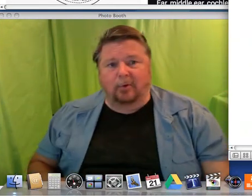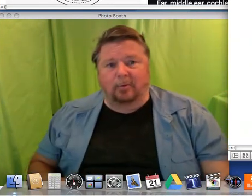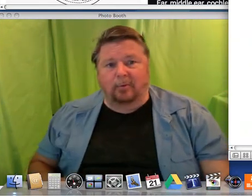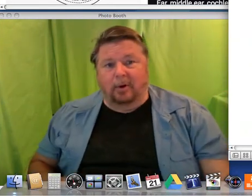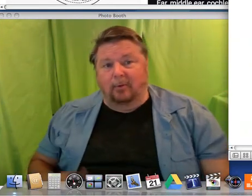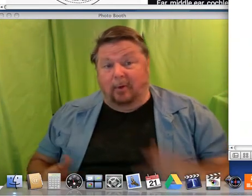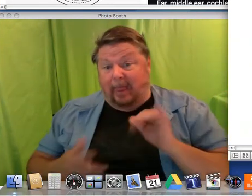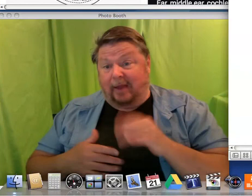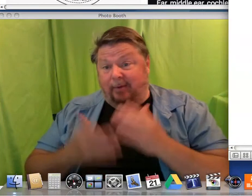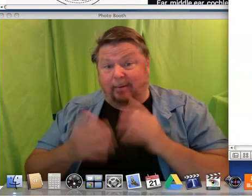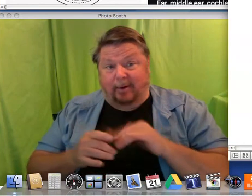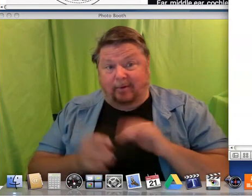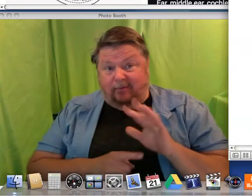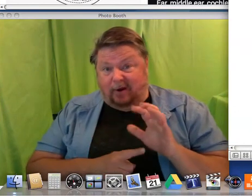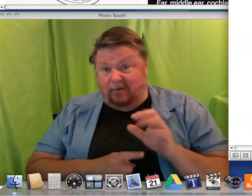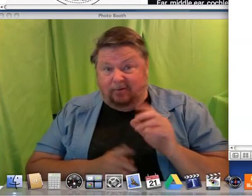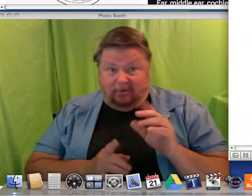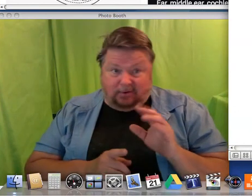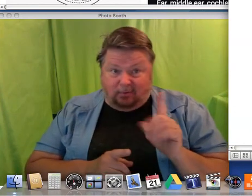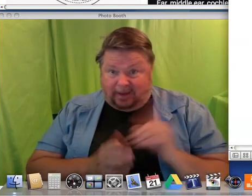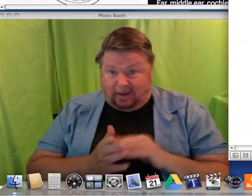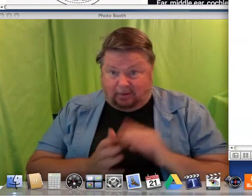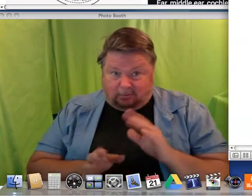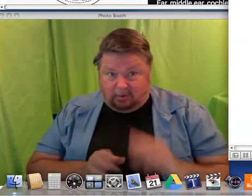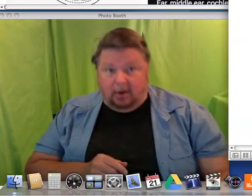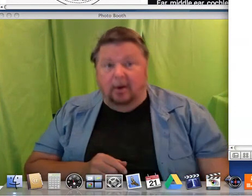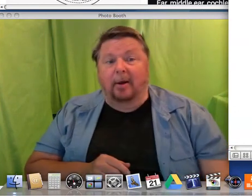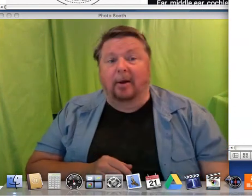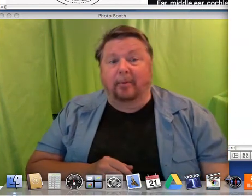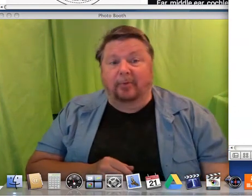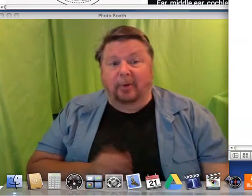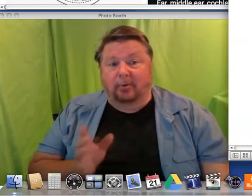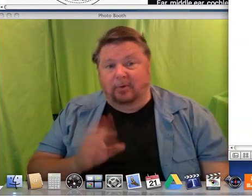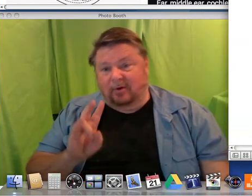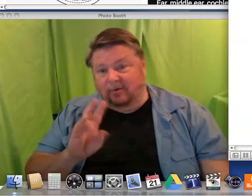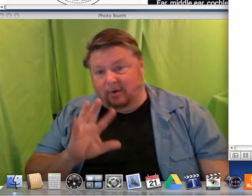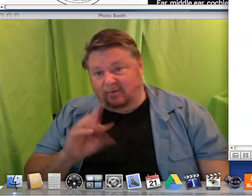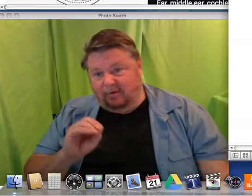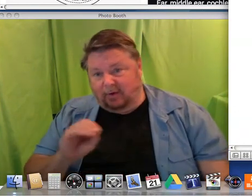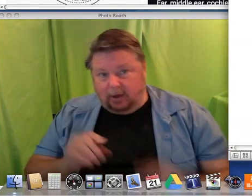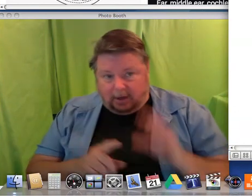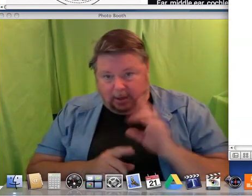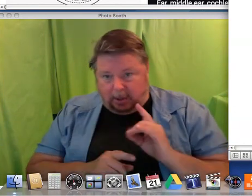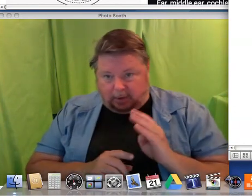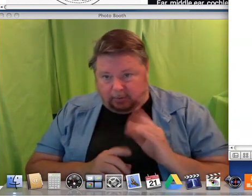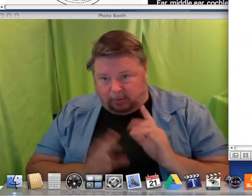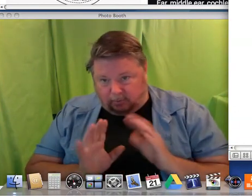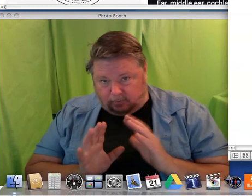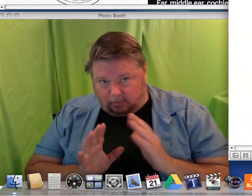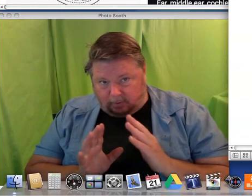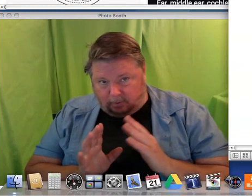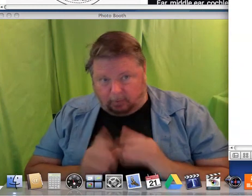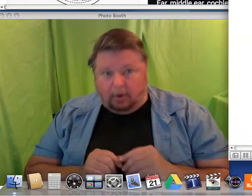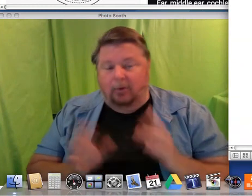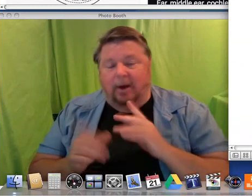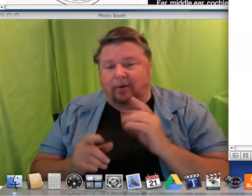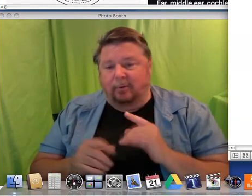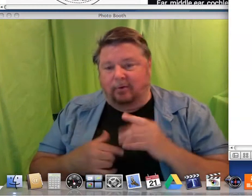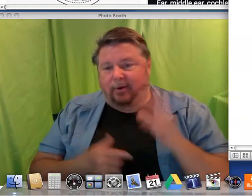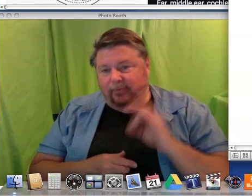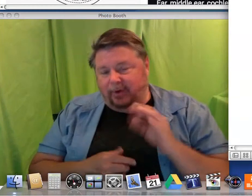which would, well, that's probably around 500 to 1,000, somewhere 750 decibels around here, or